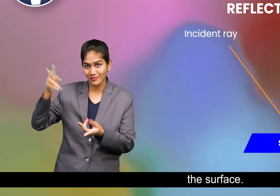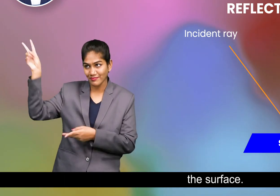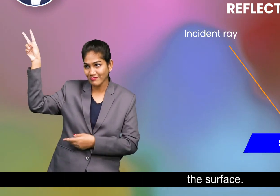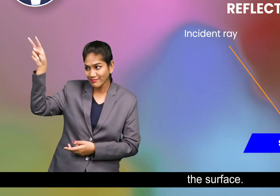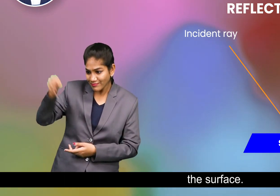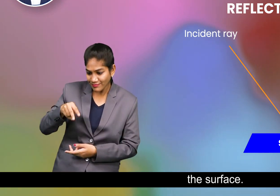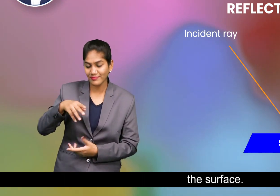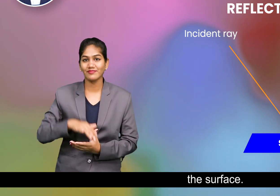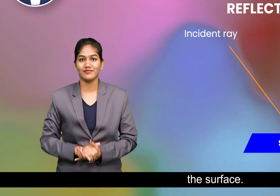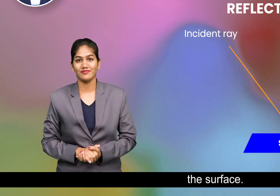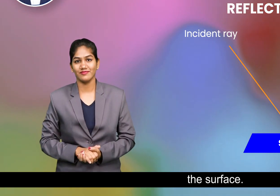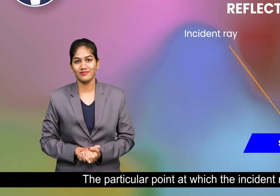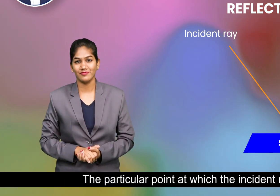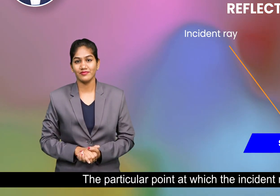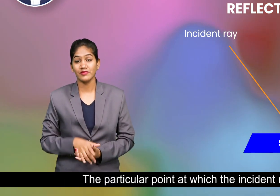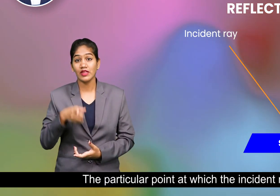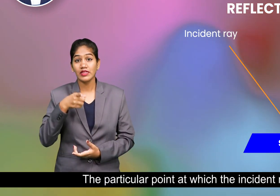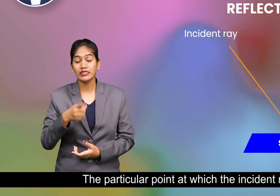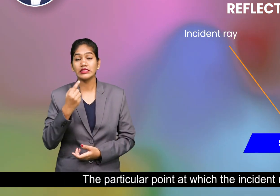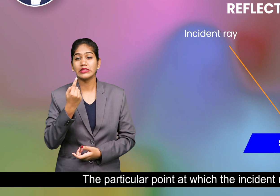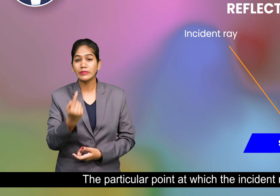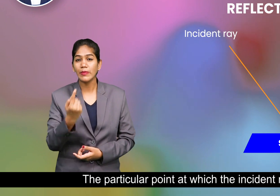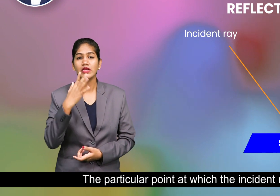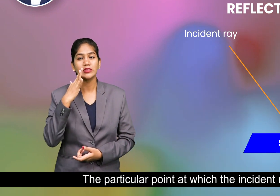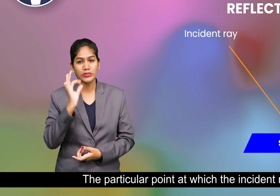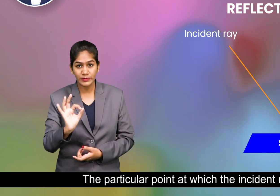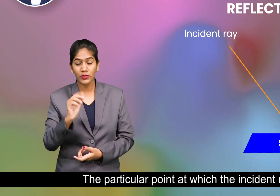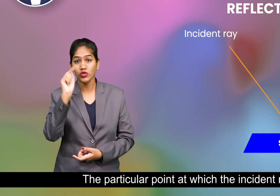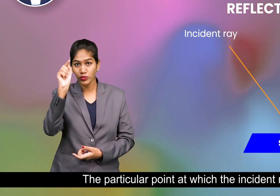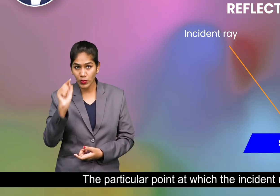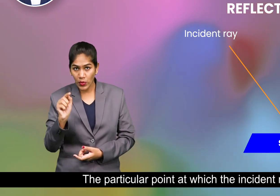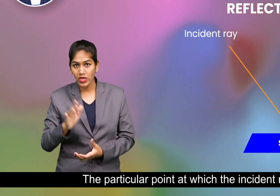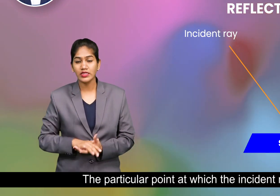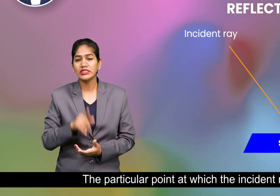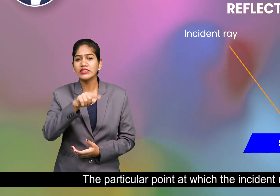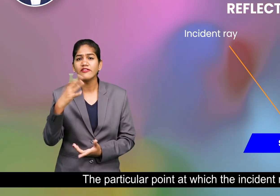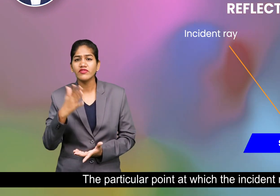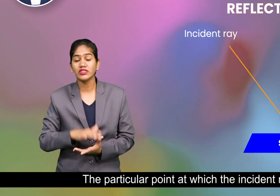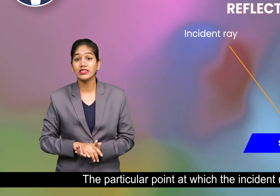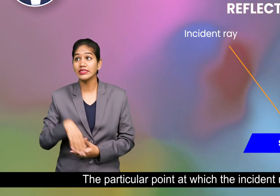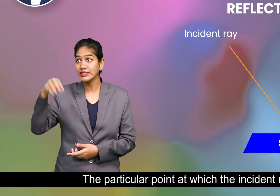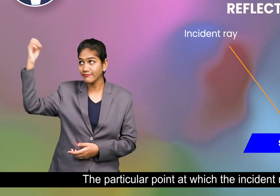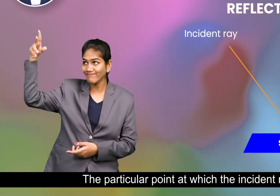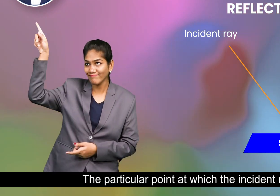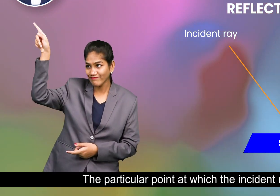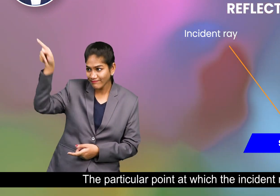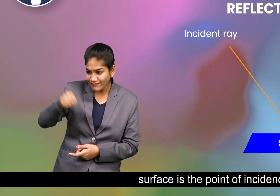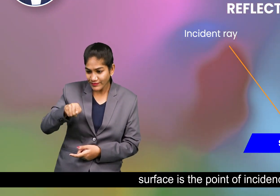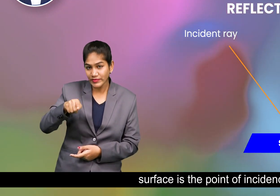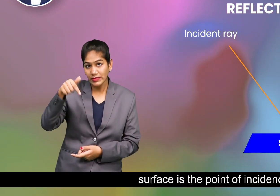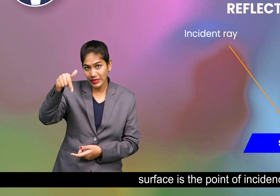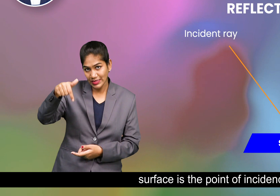surface. The particular point at which the incident ray falls